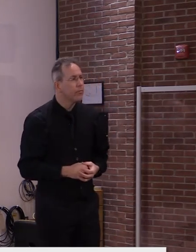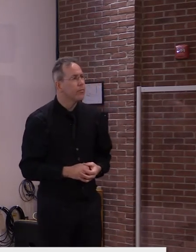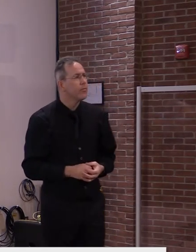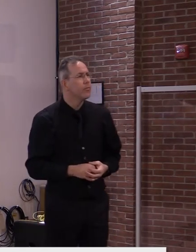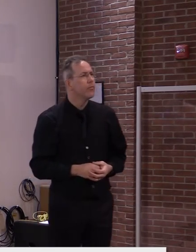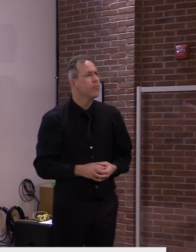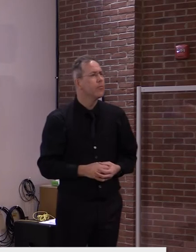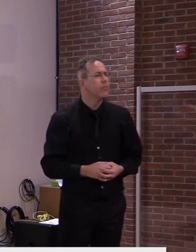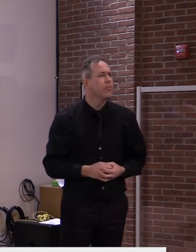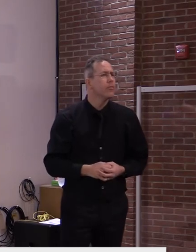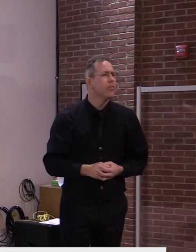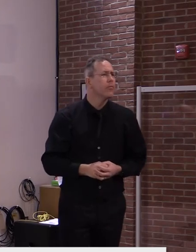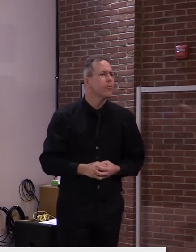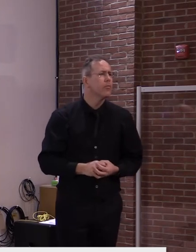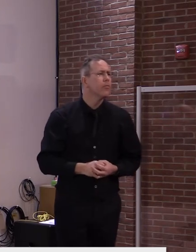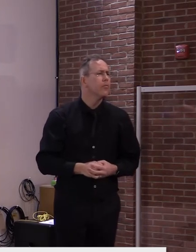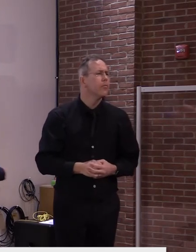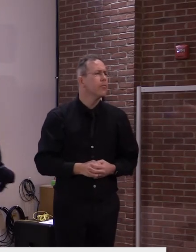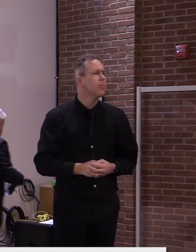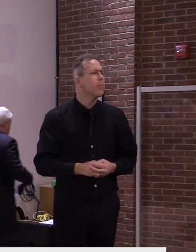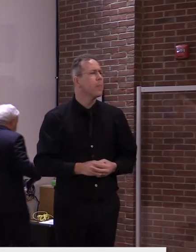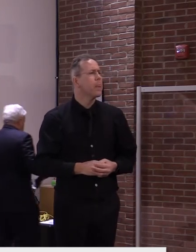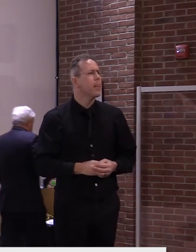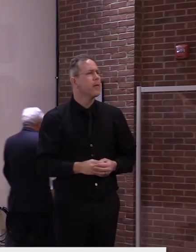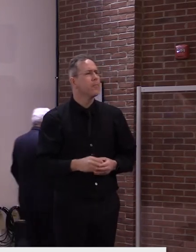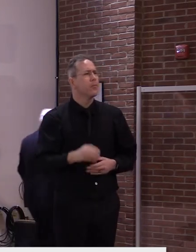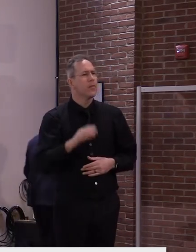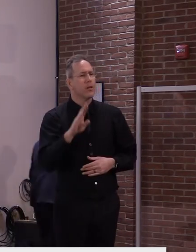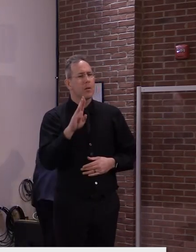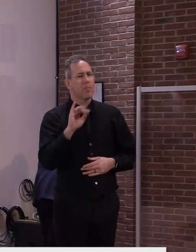Greg, the Bennington Banner.